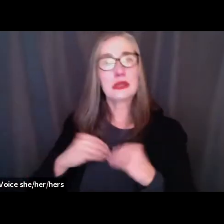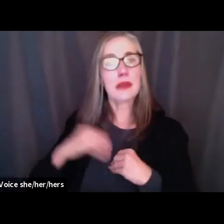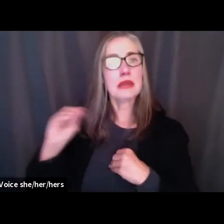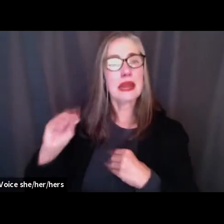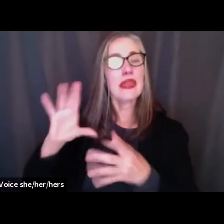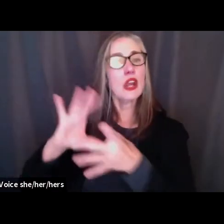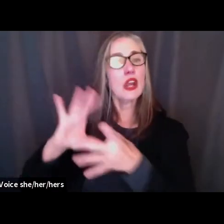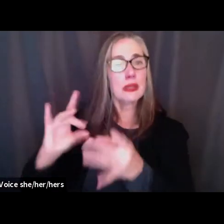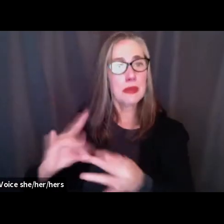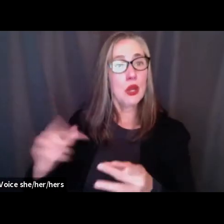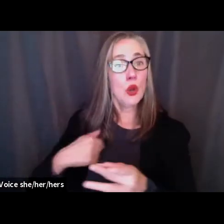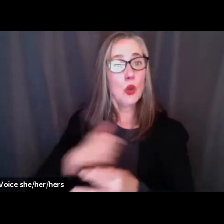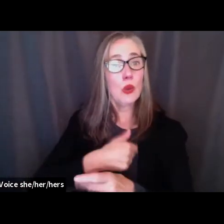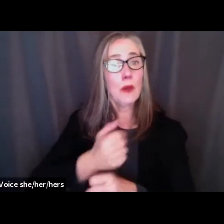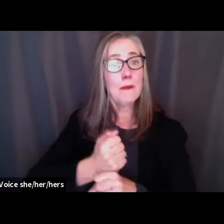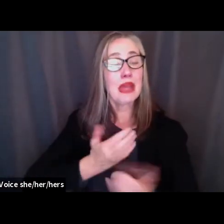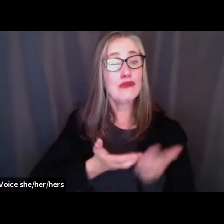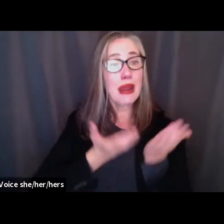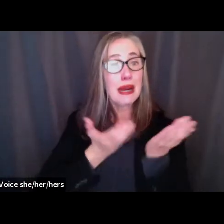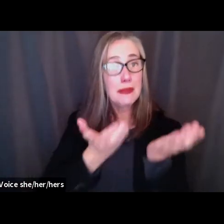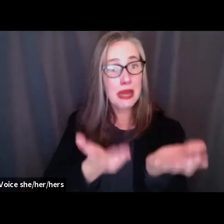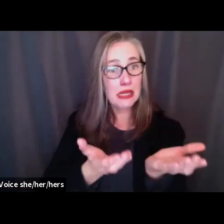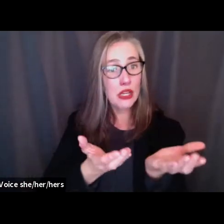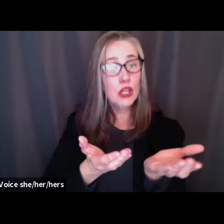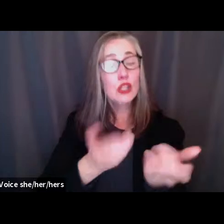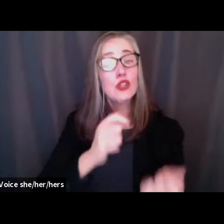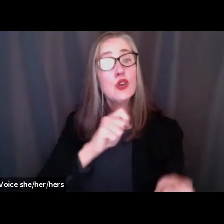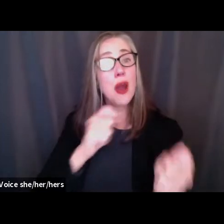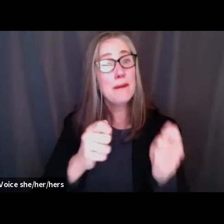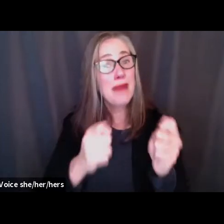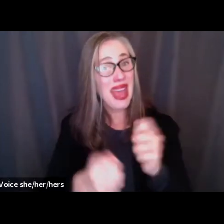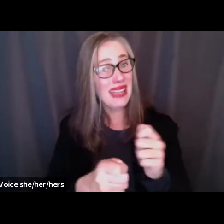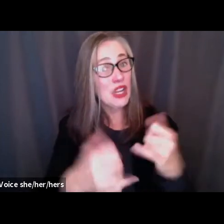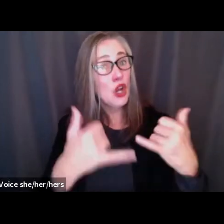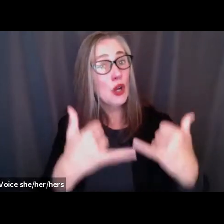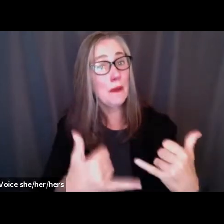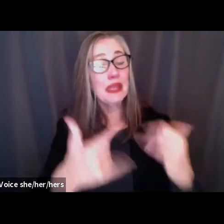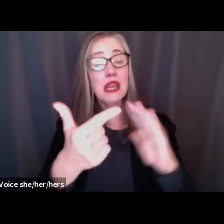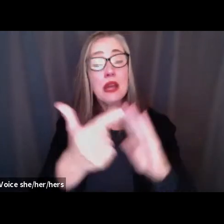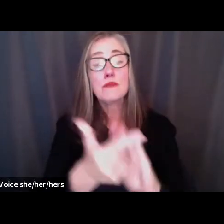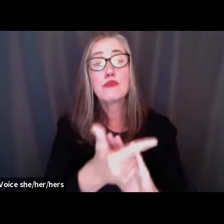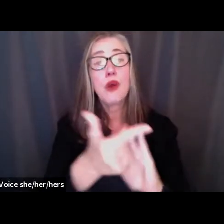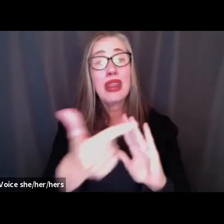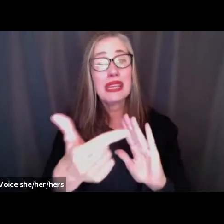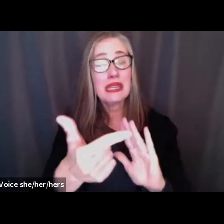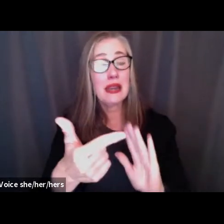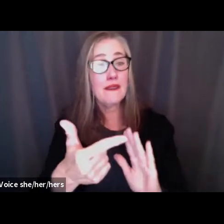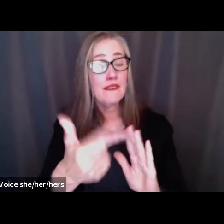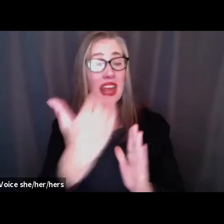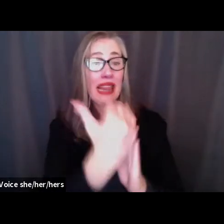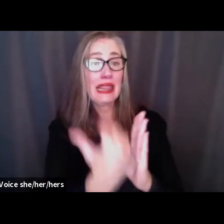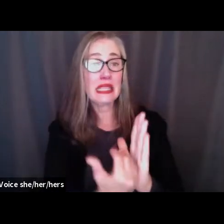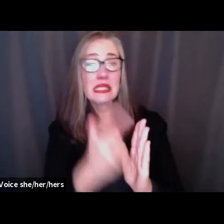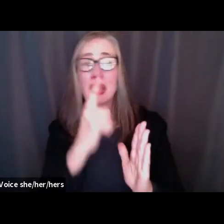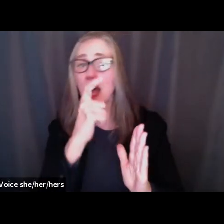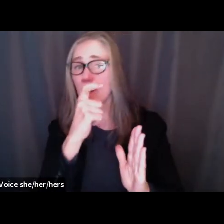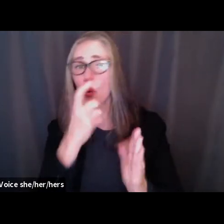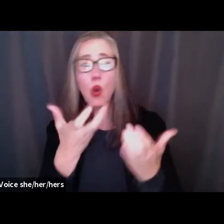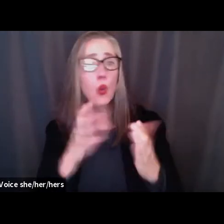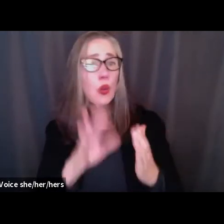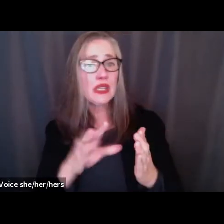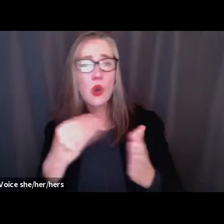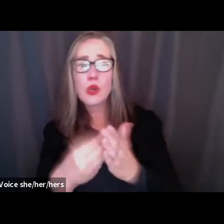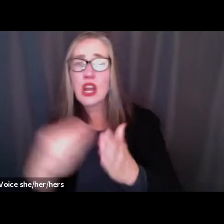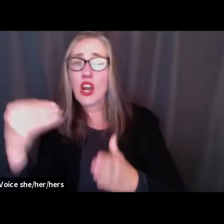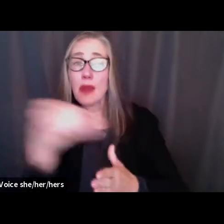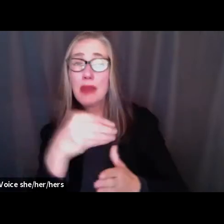set of recommendations to amend our current prohibited contributions list and provide a plan for backfilling